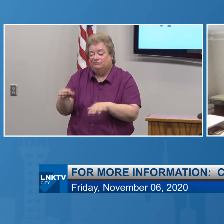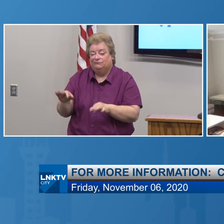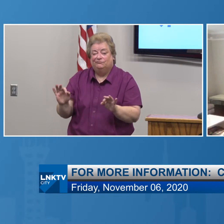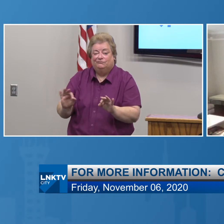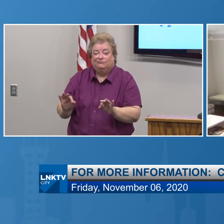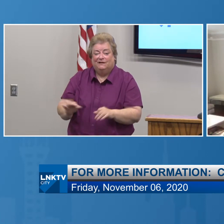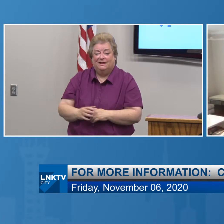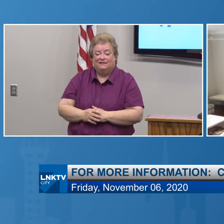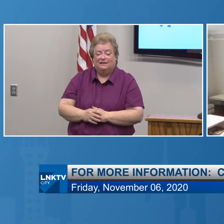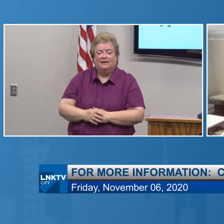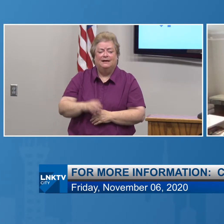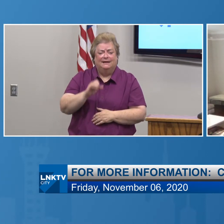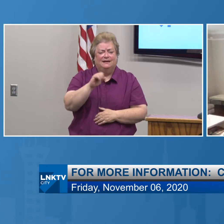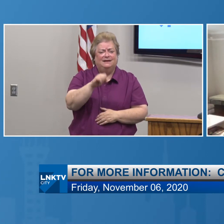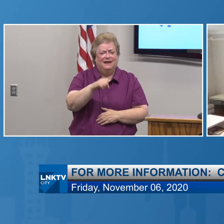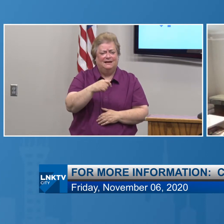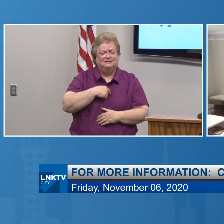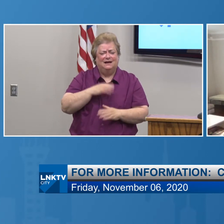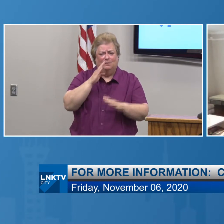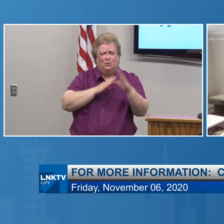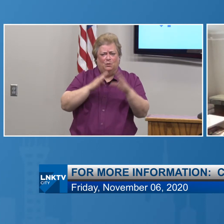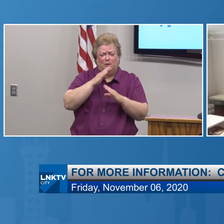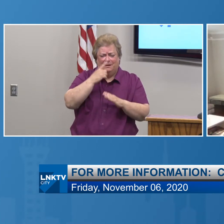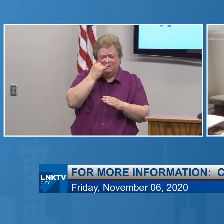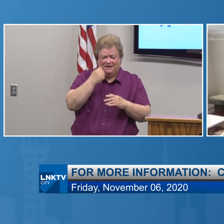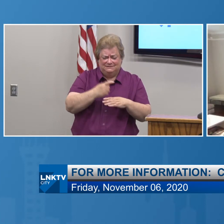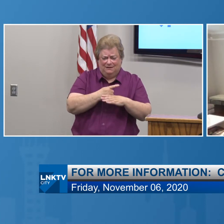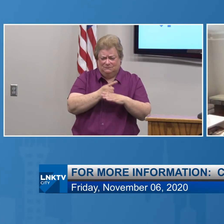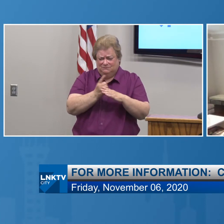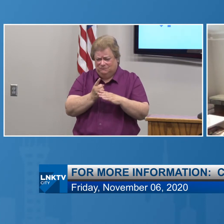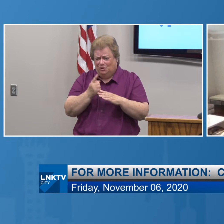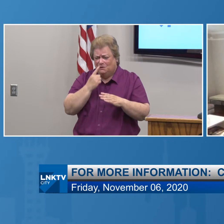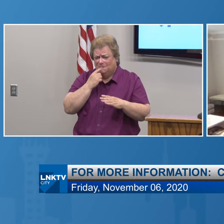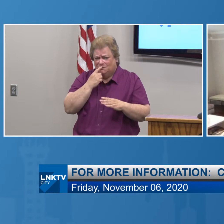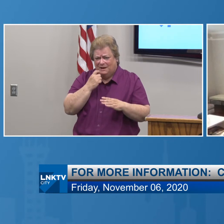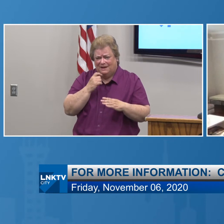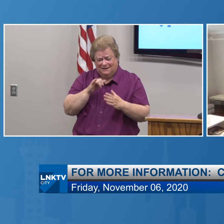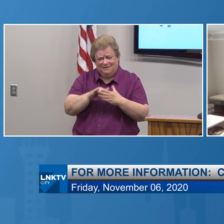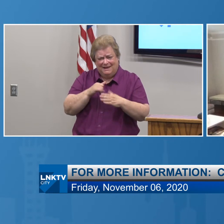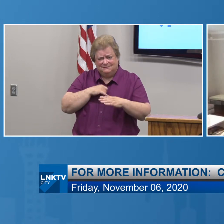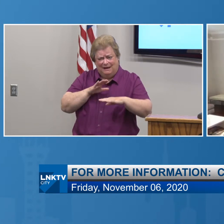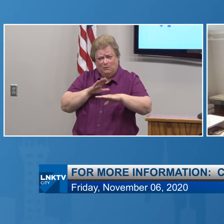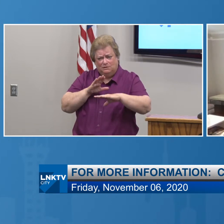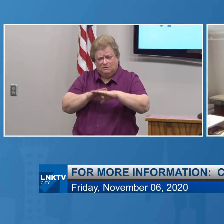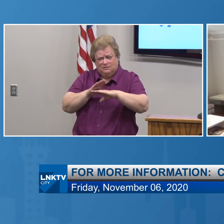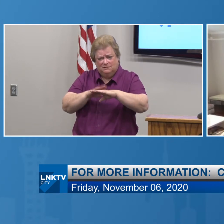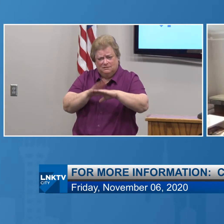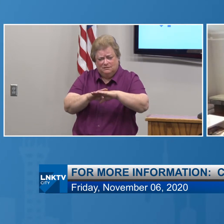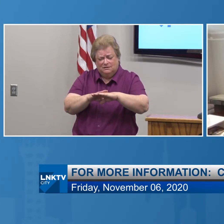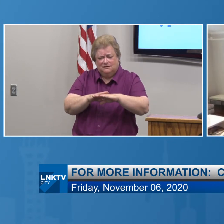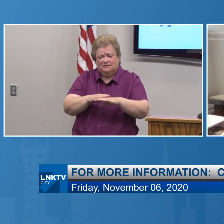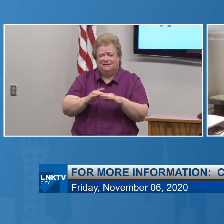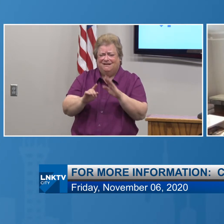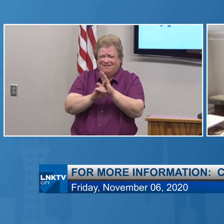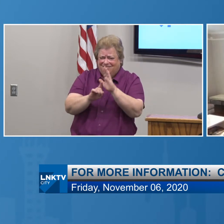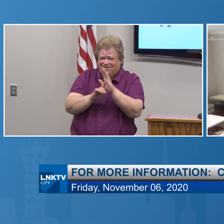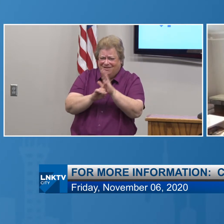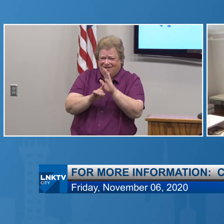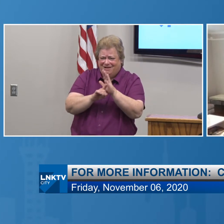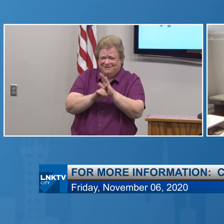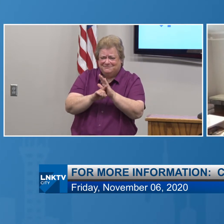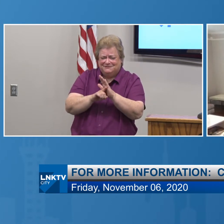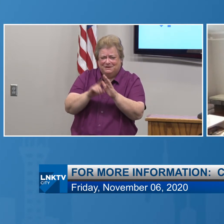Yes, I'm worried because going to red is our signal. We are raising the alarm bells and we need